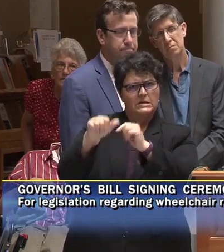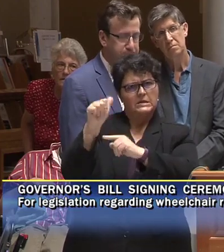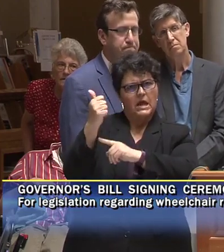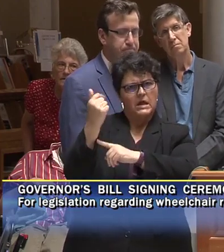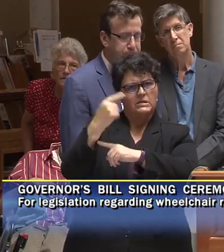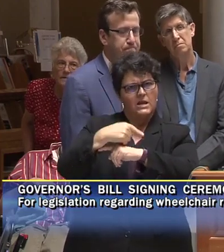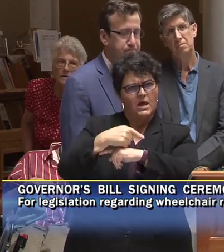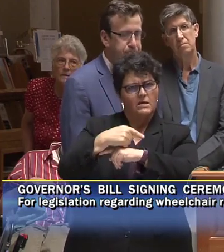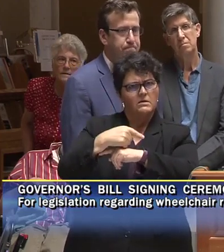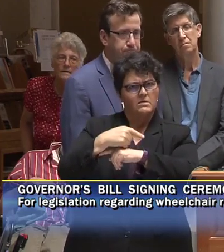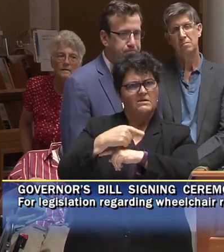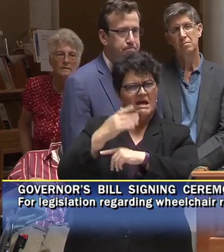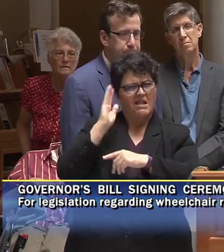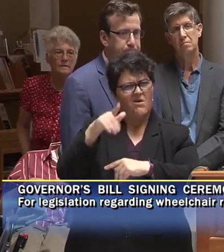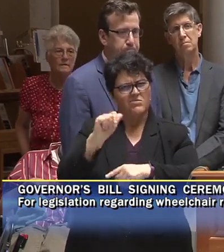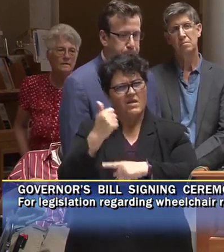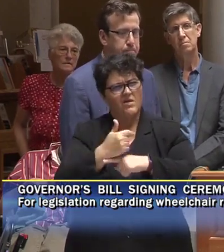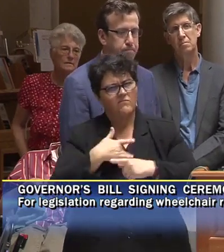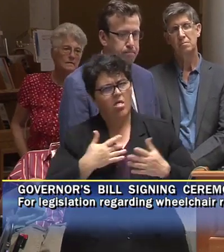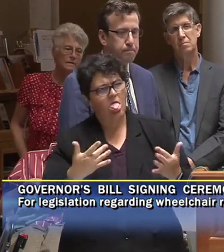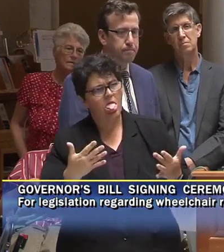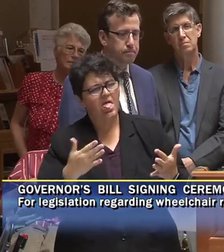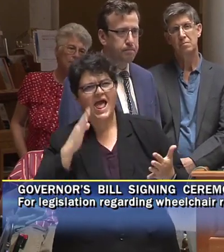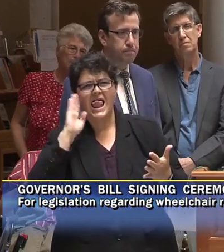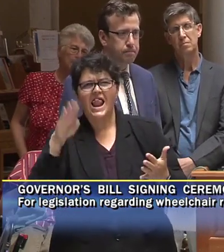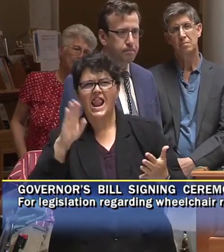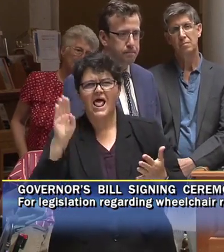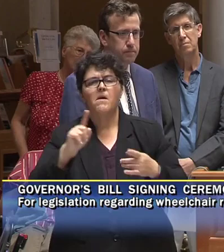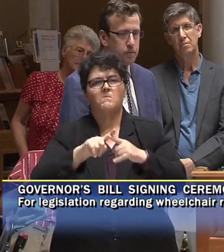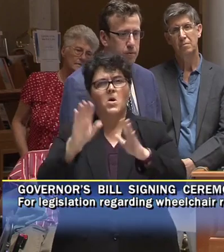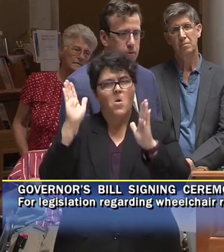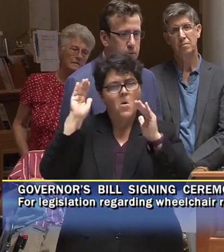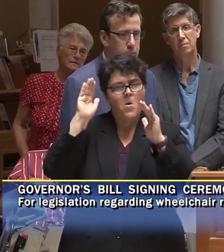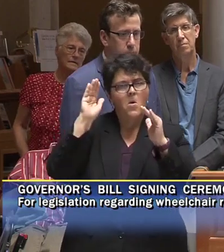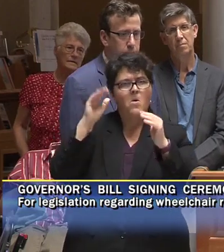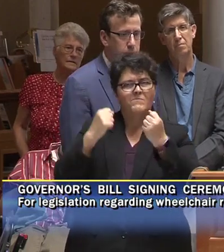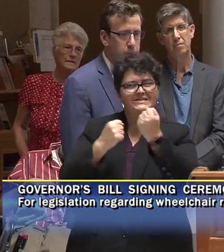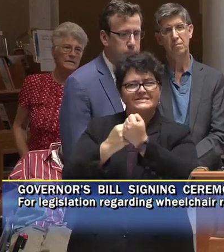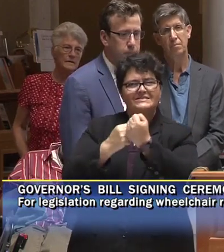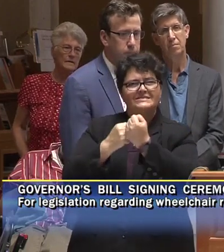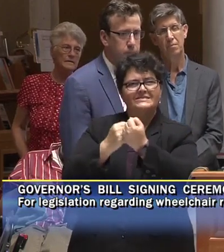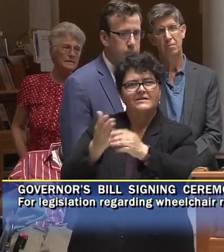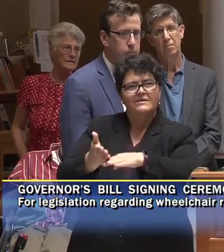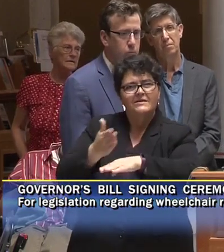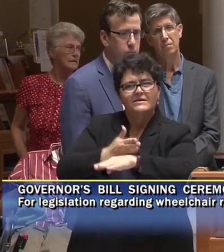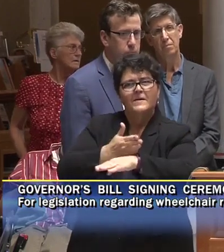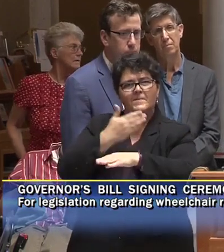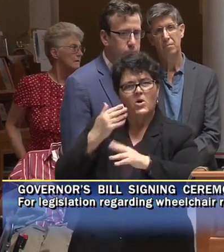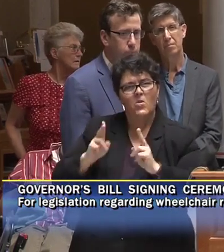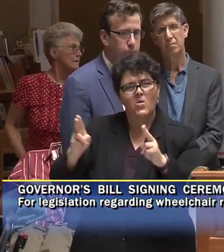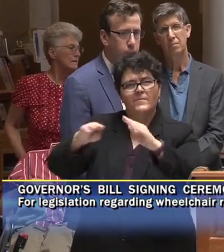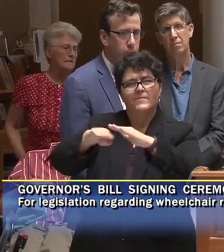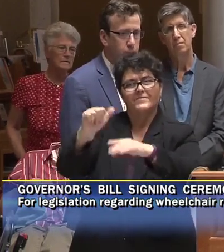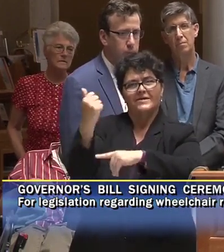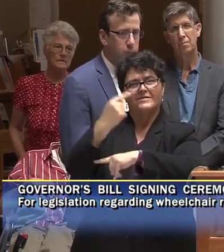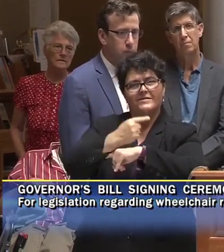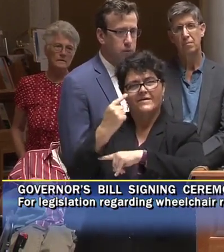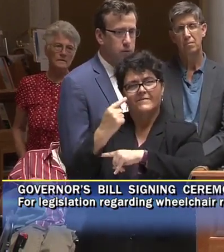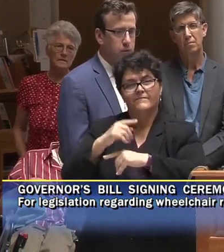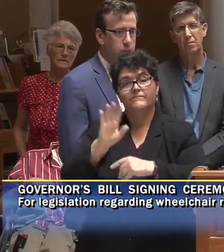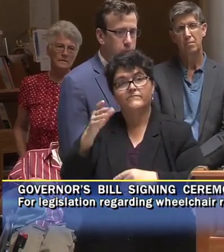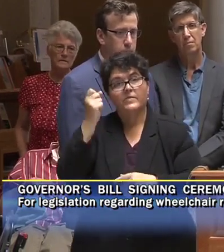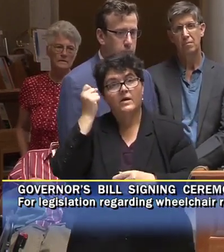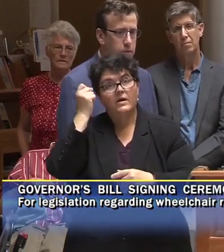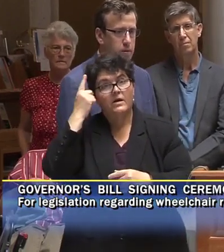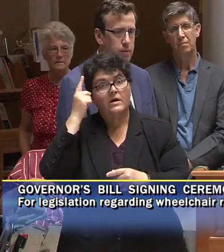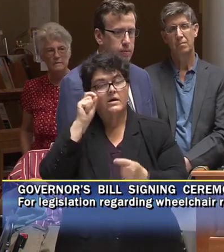too long. So we will continue to advocate to make sure that wheelchair repairs are done timely and that they're done accurately and that they're done